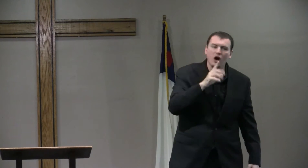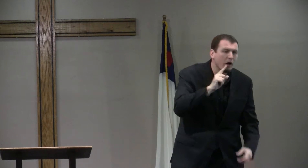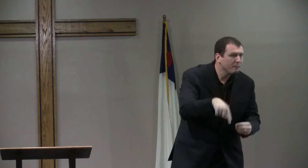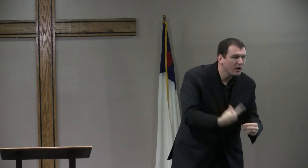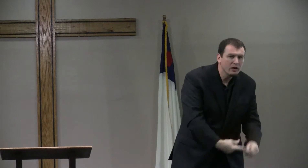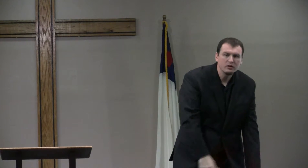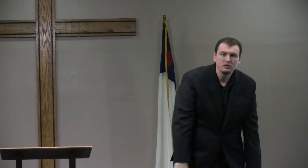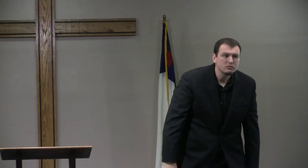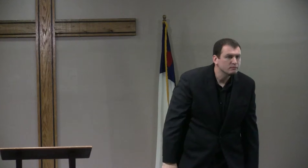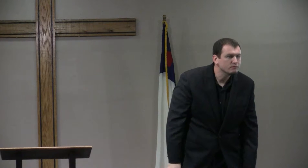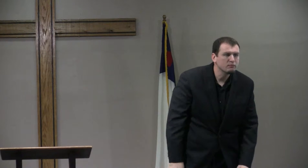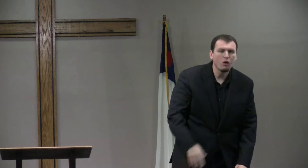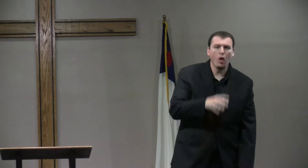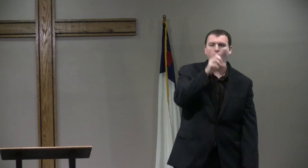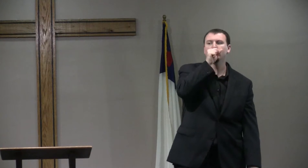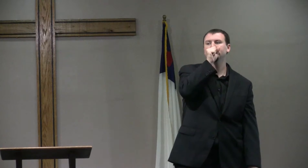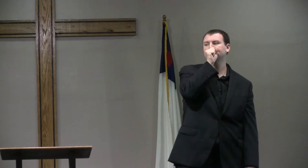But the church doesn't want to talk about it.